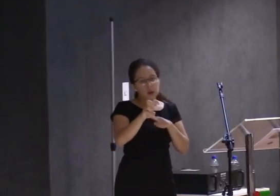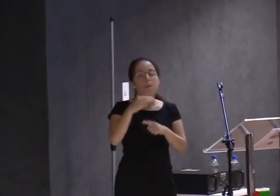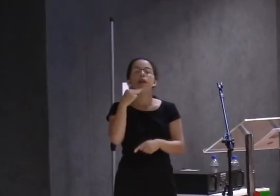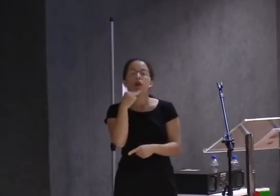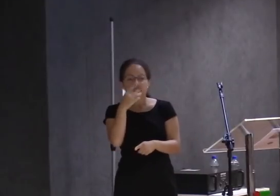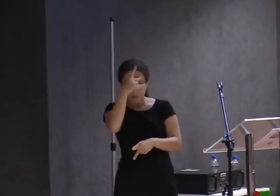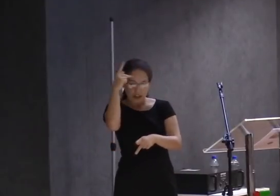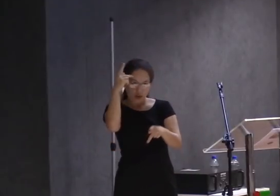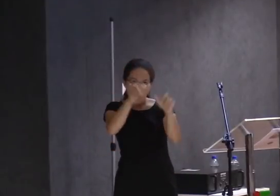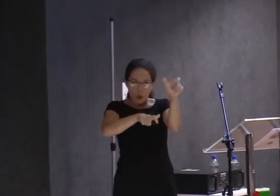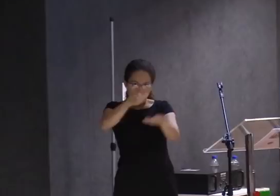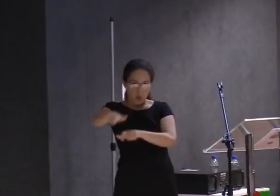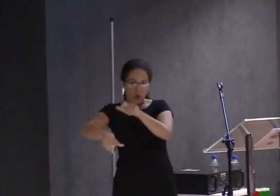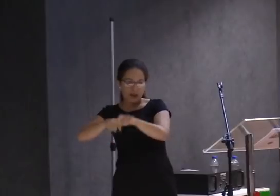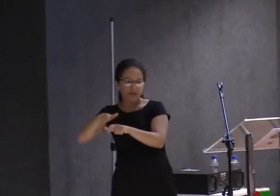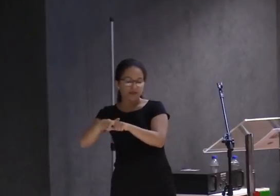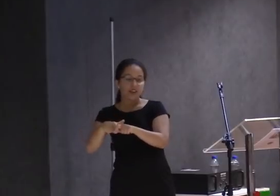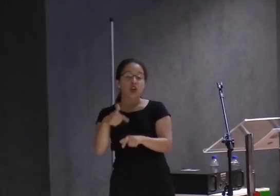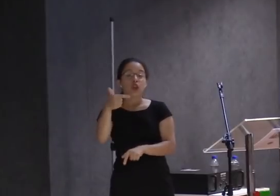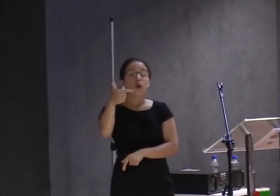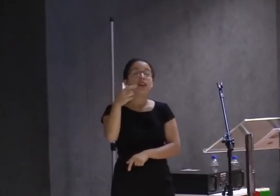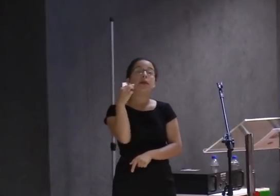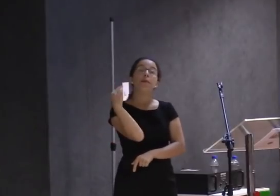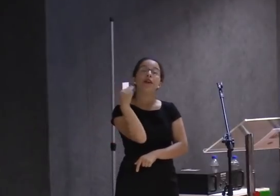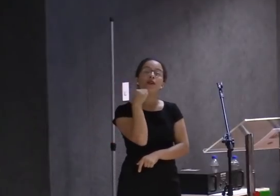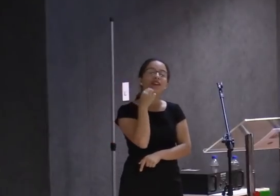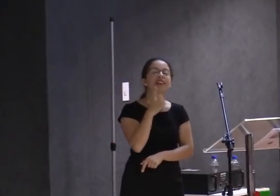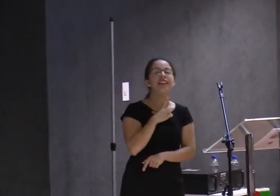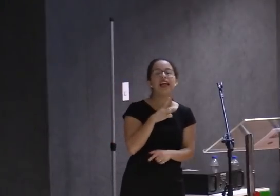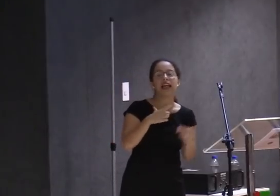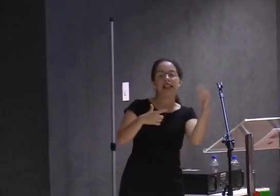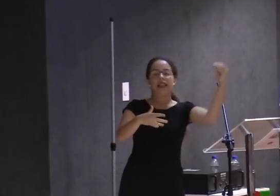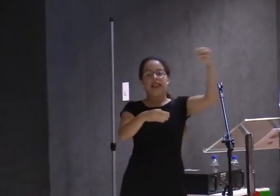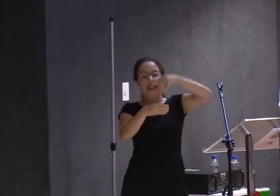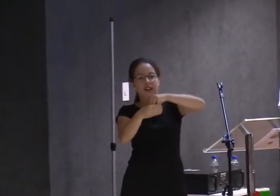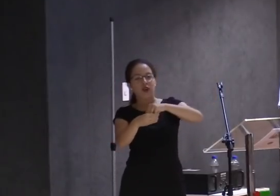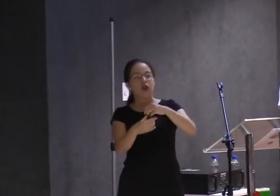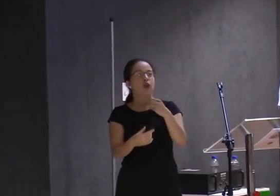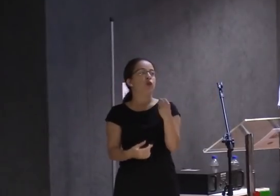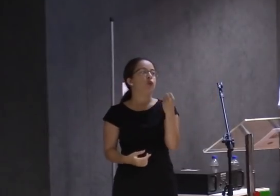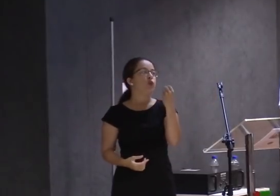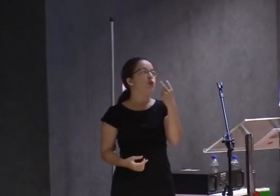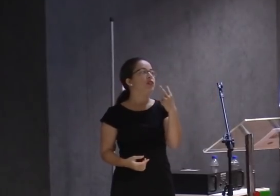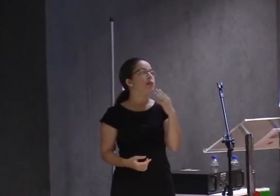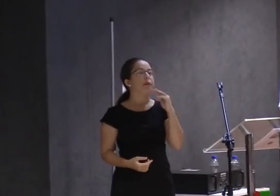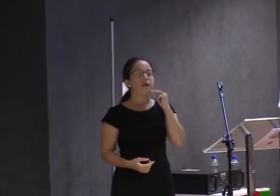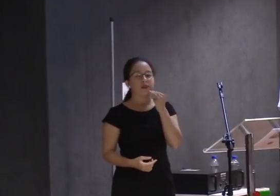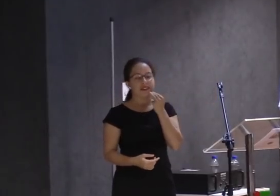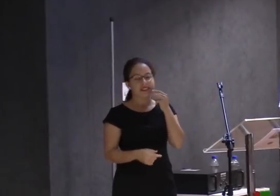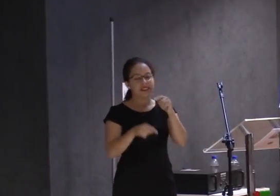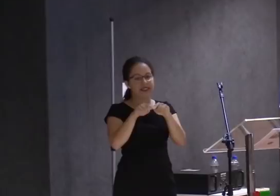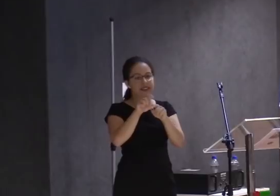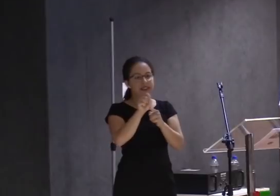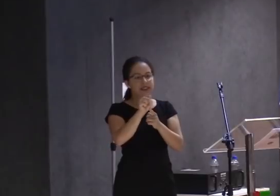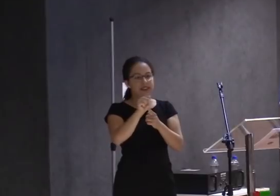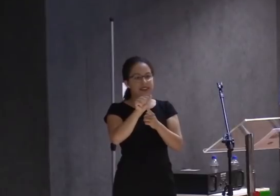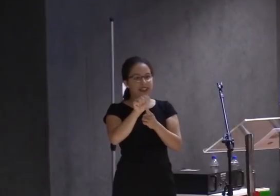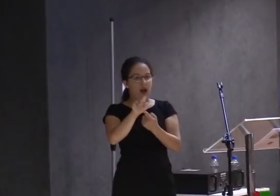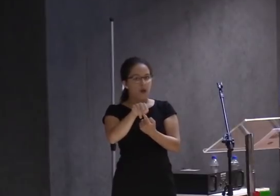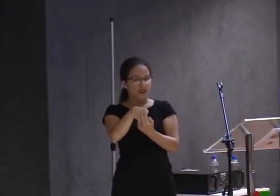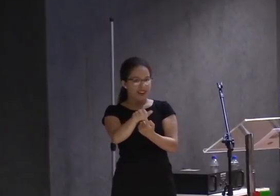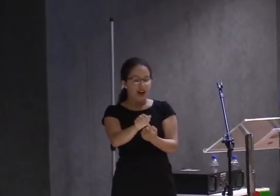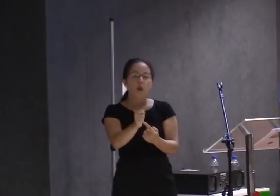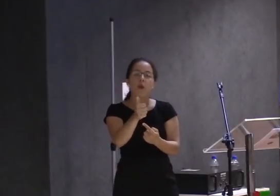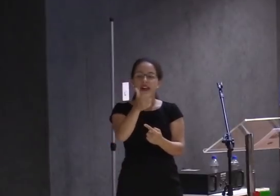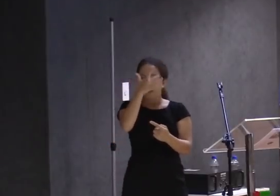e desses 5,5, 2 milhões, tem 2 milhões de saunas na Finlândia e... Quase todo habitante tem uma sauna